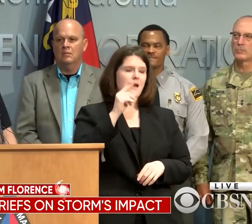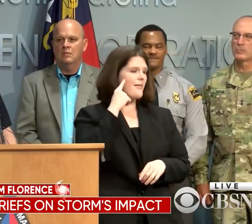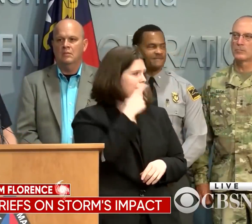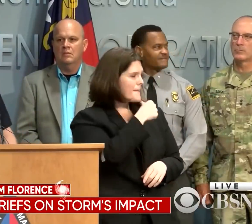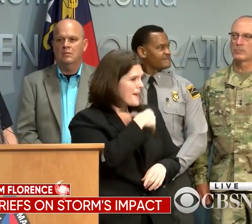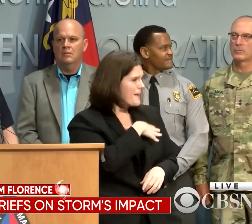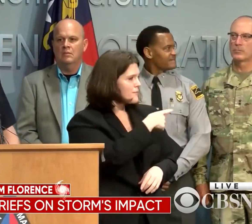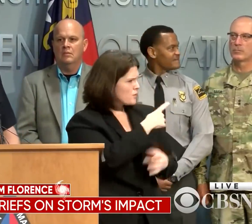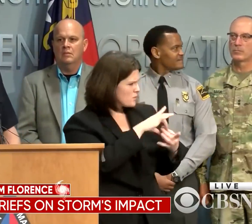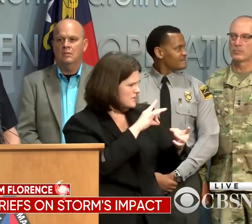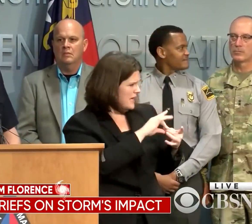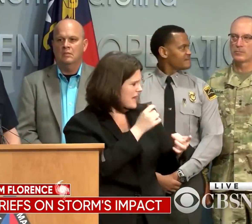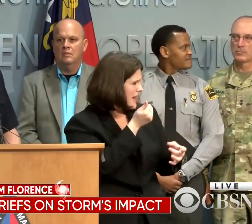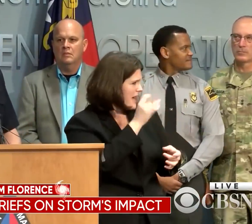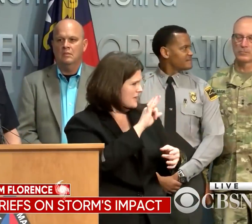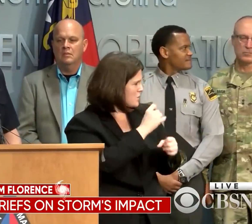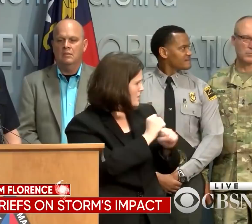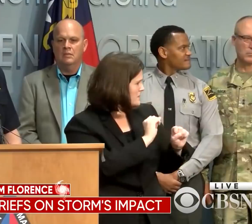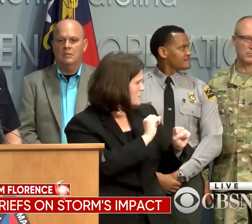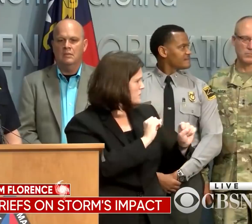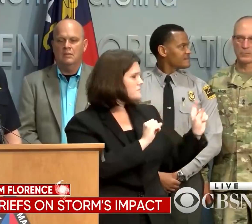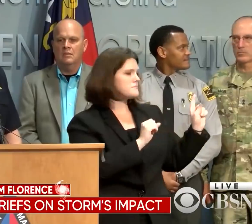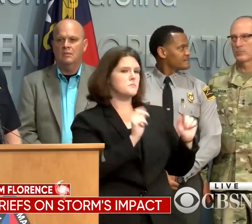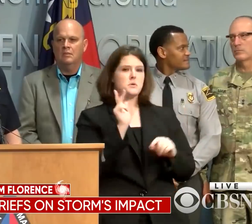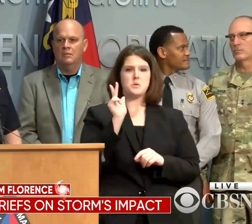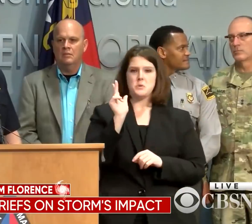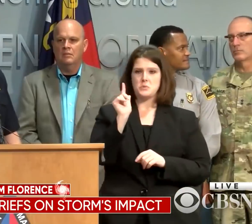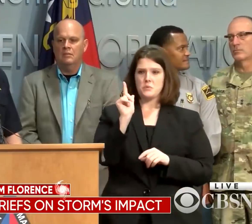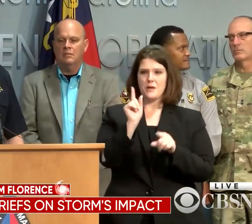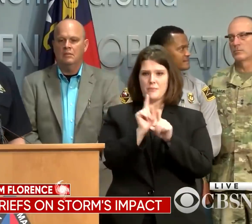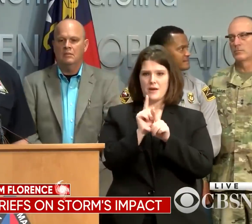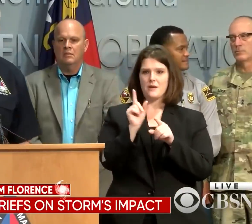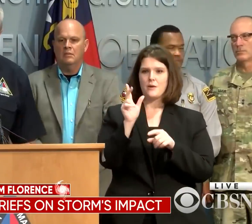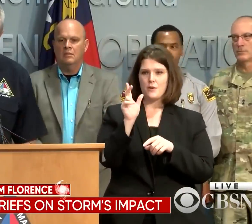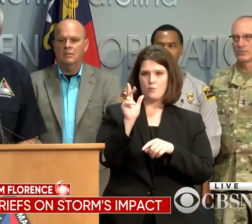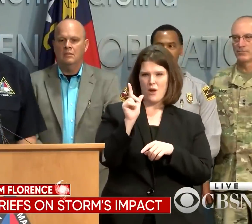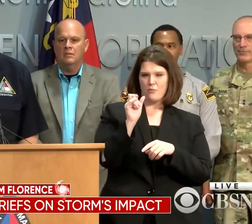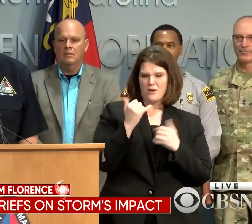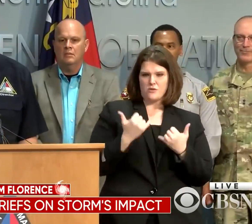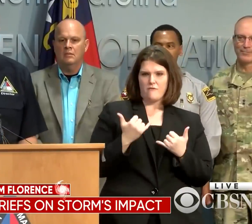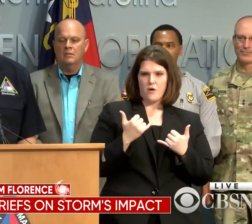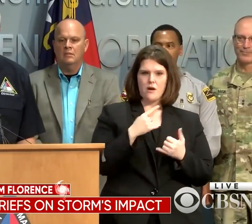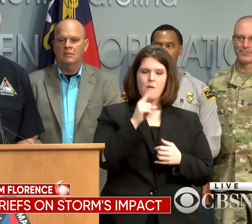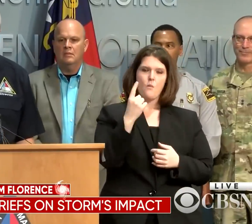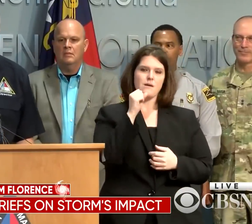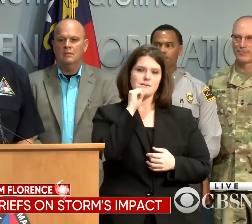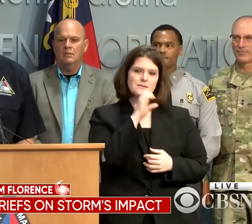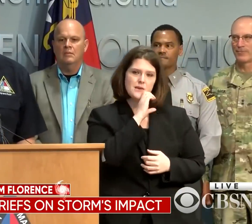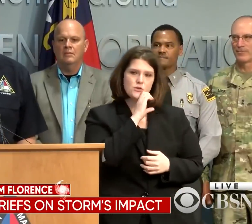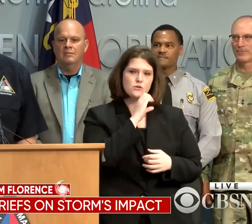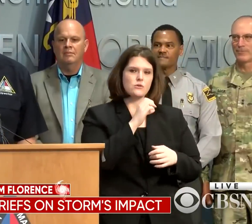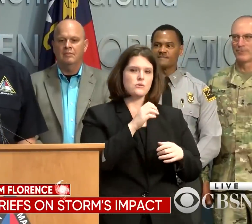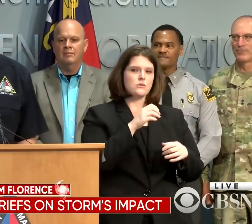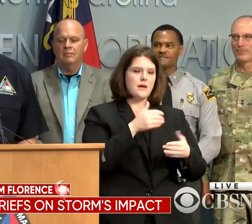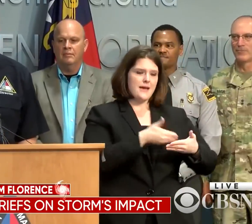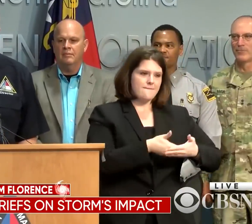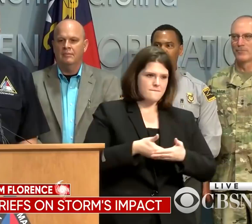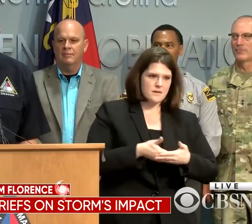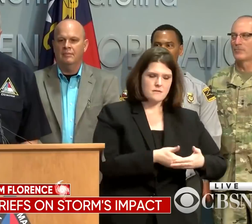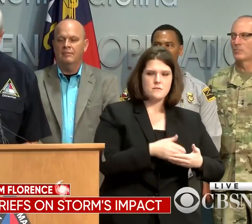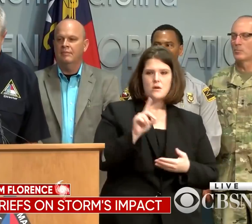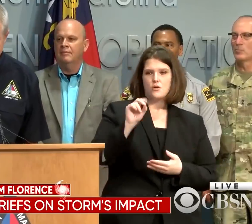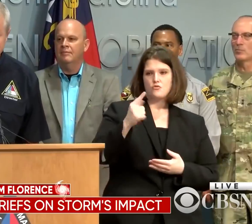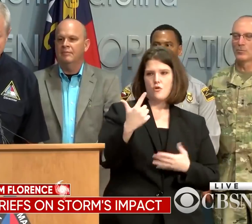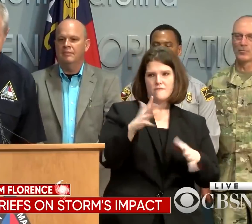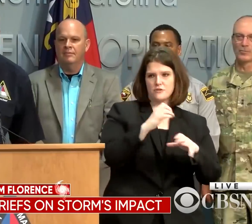you said that there were 18 rescues? 23 as of this minute. Okay, 23. Elderly person, an infant, and a dog. And so there we